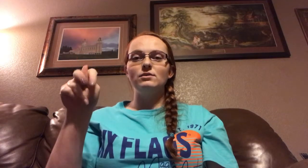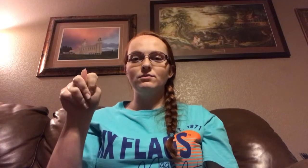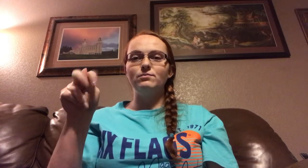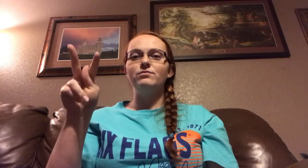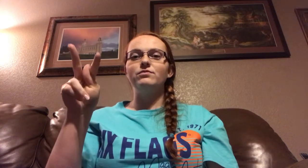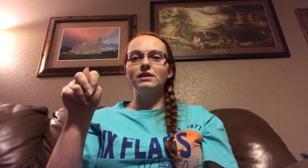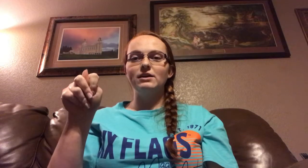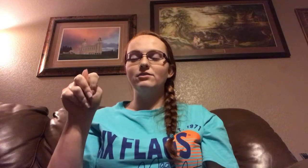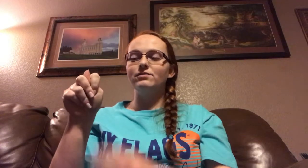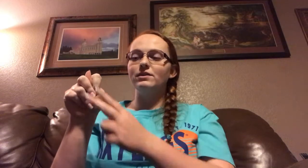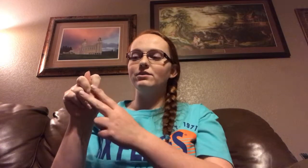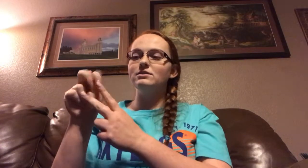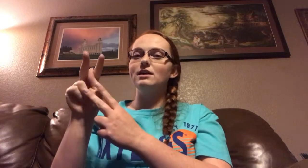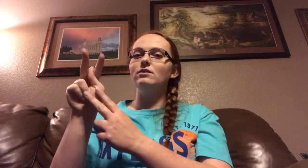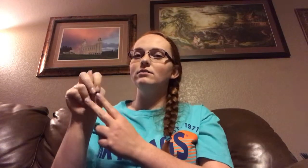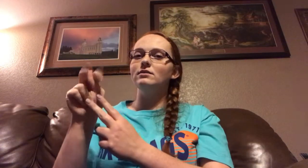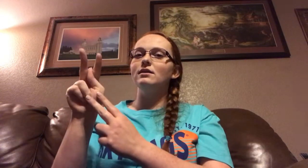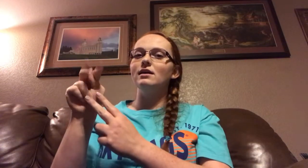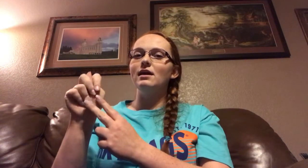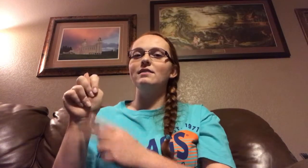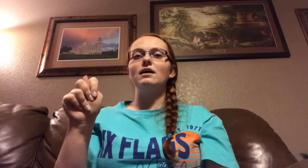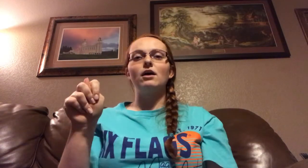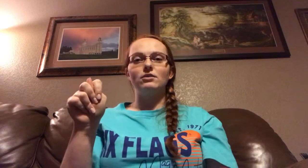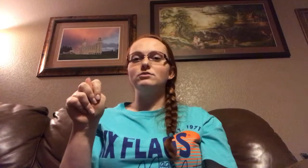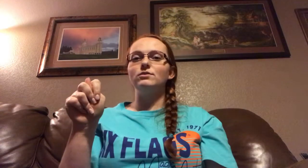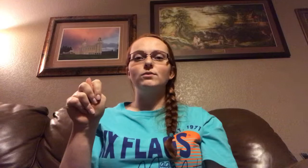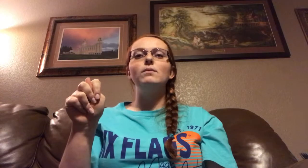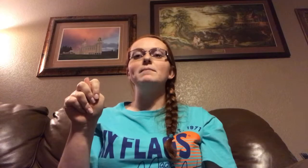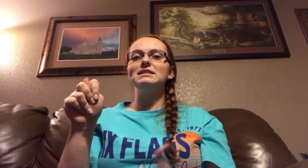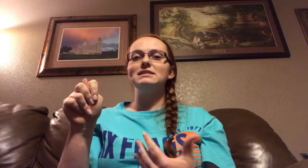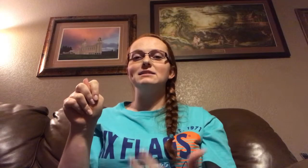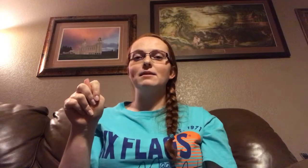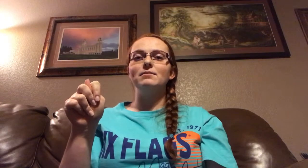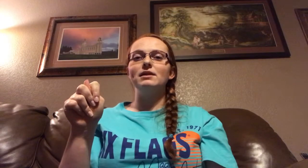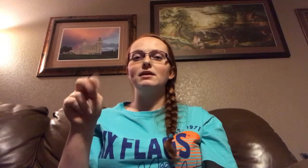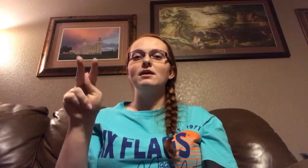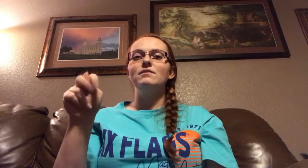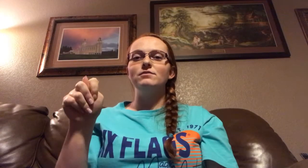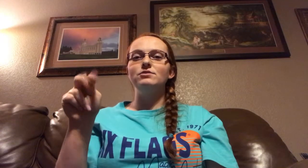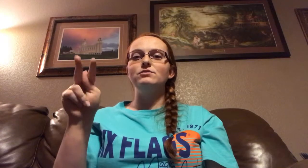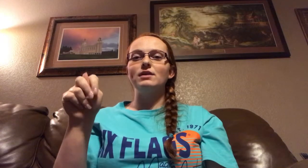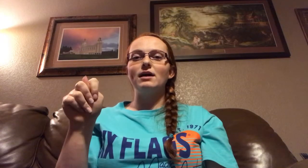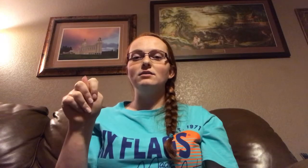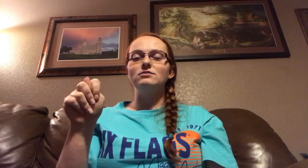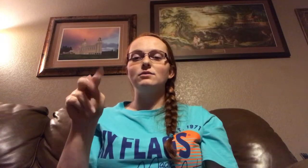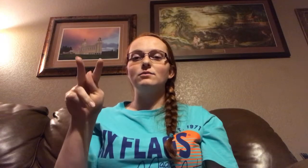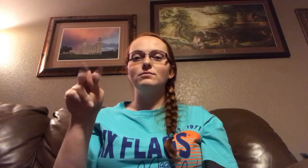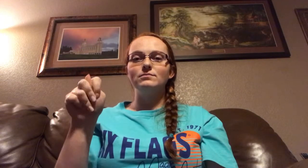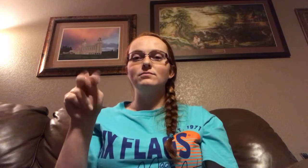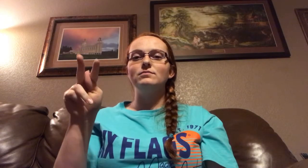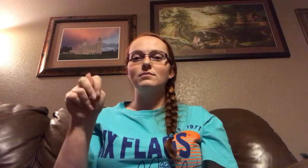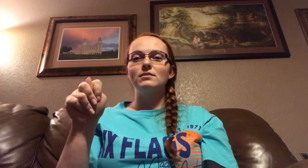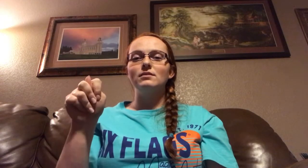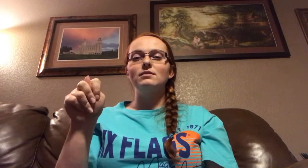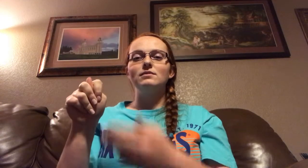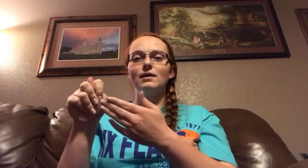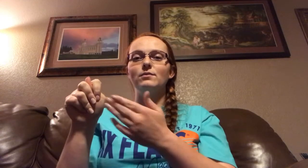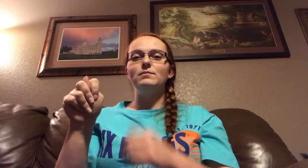can flick your fingers down, and that also means the same thing. You do that, so that would be